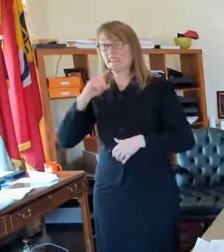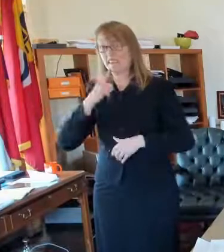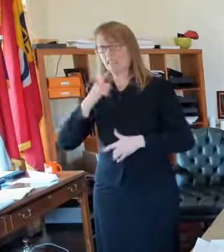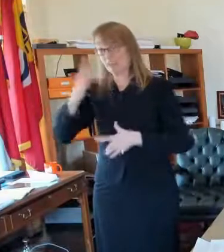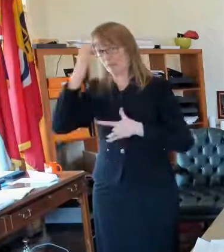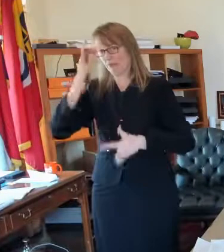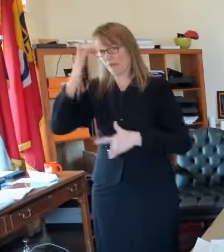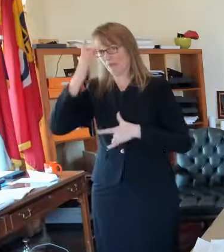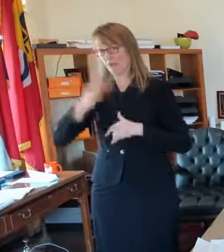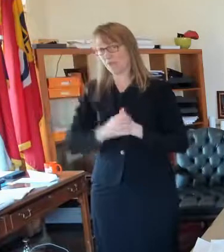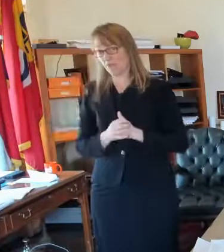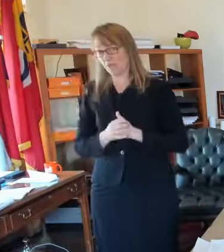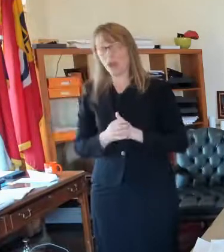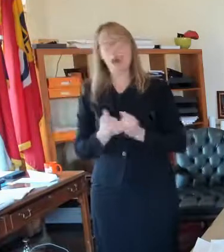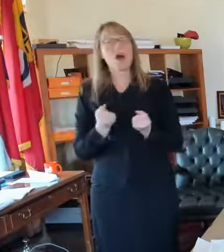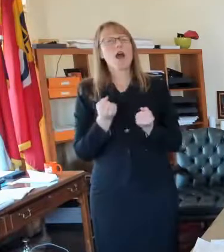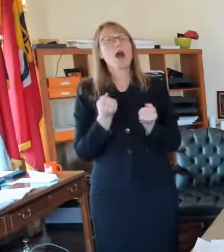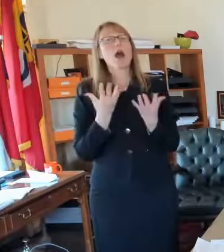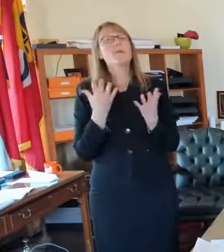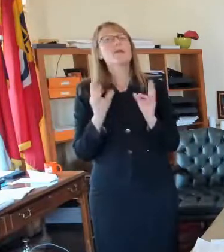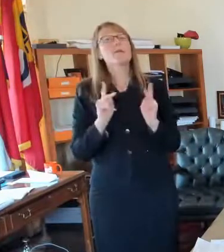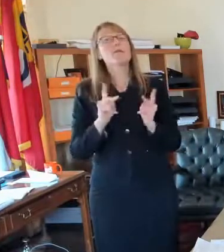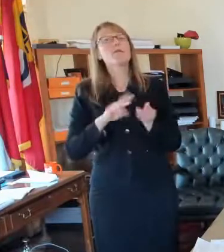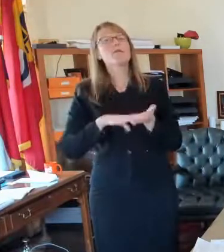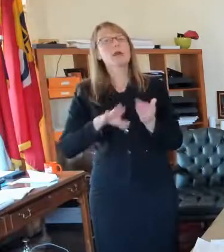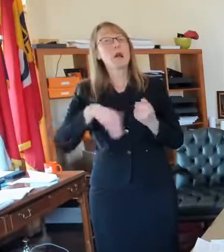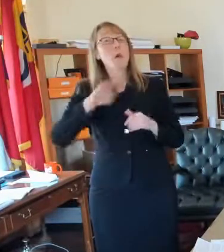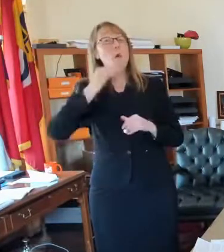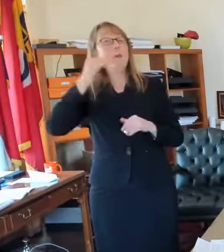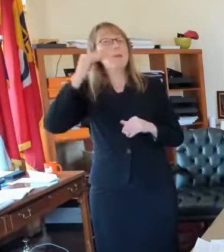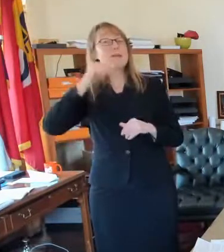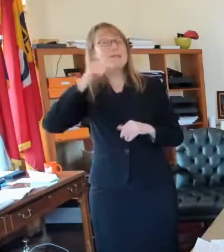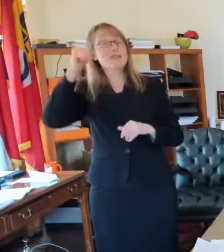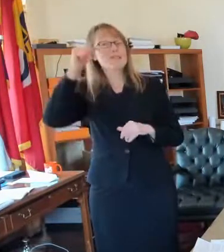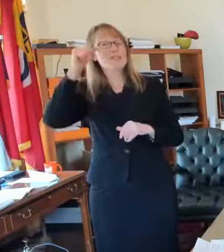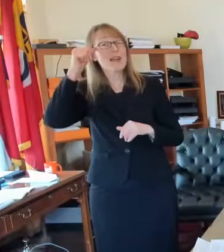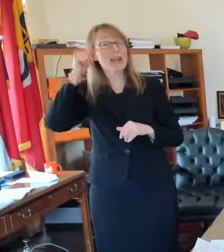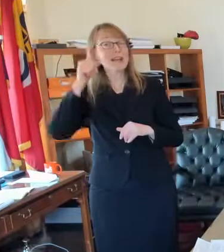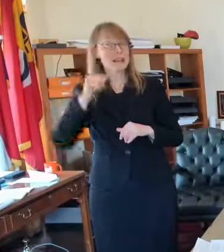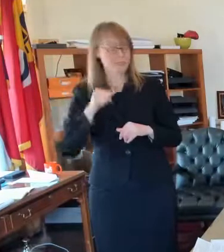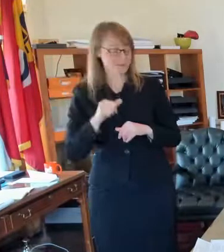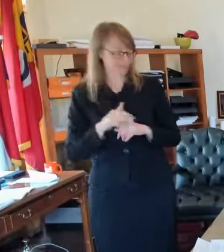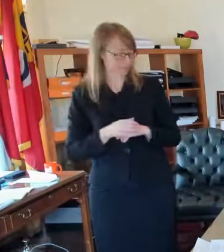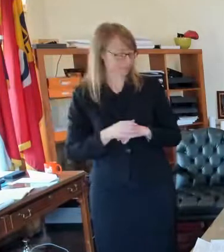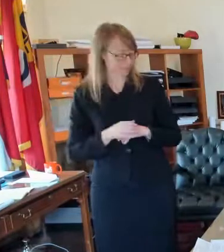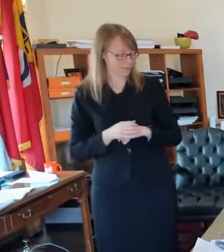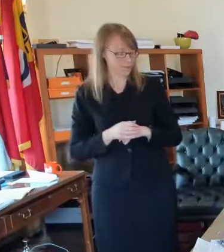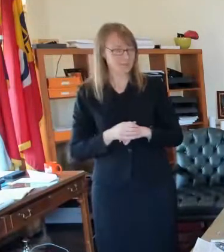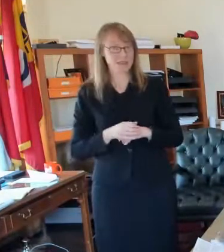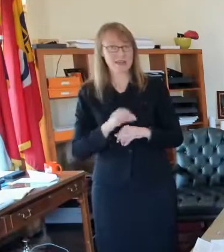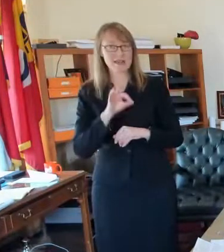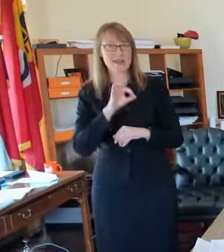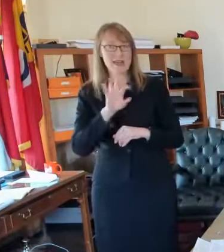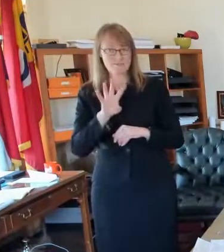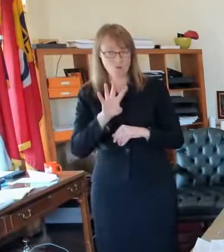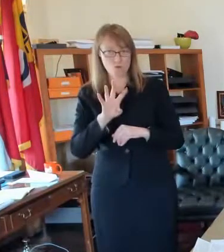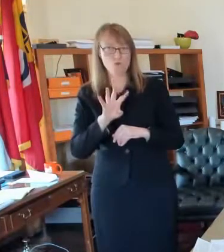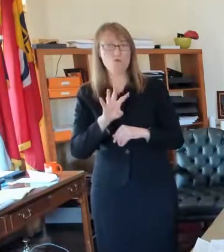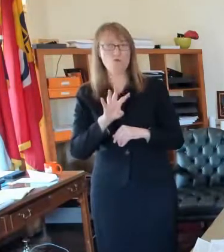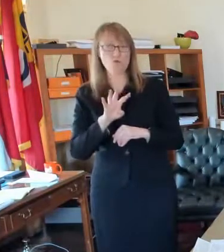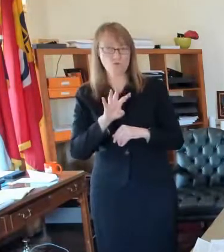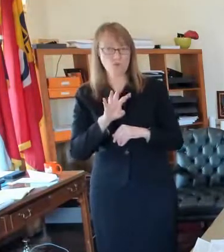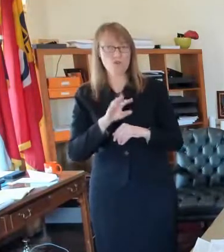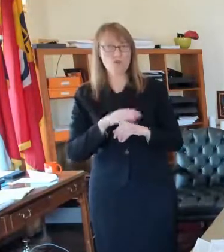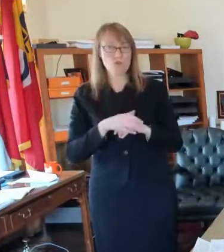Number of people discharged from the hospital yesterday was 109, so the hospitalization numbers are coming down a bit, just like the